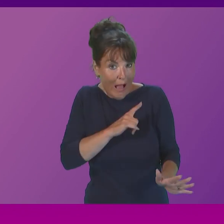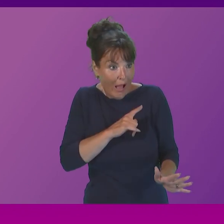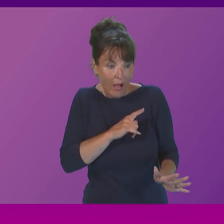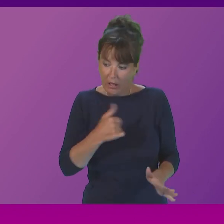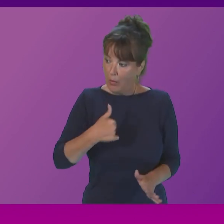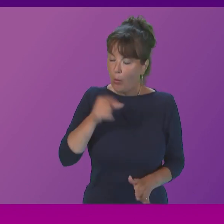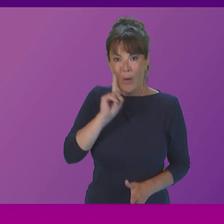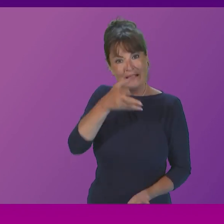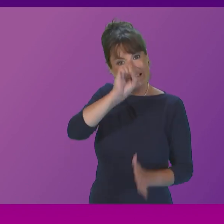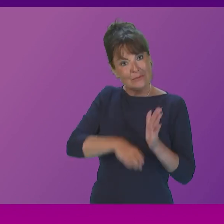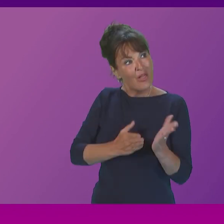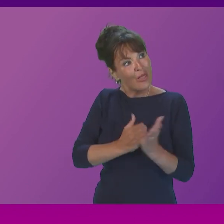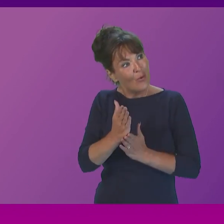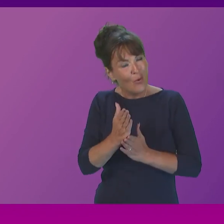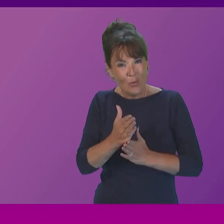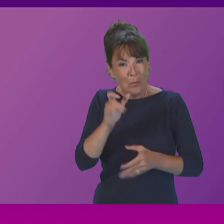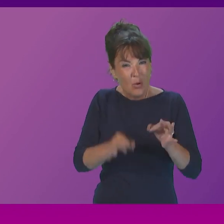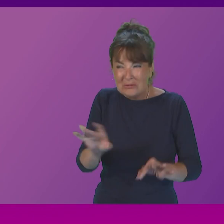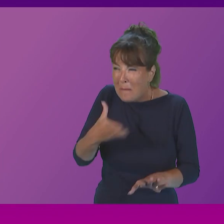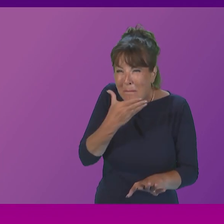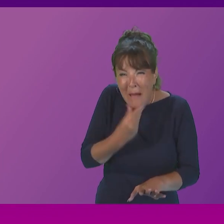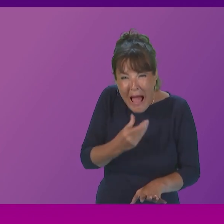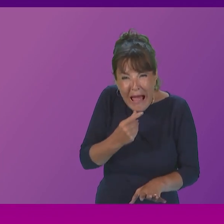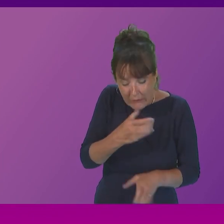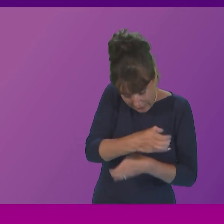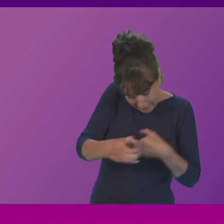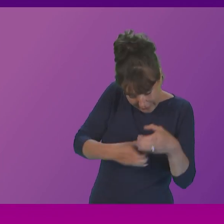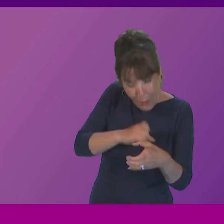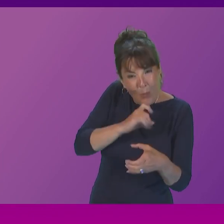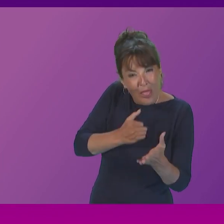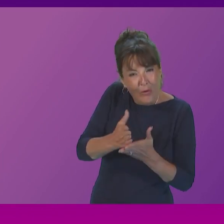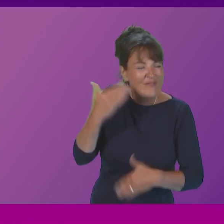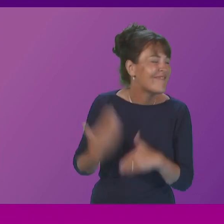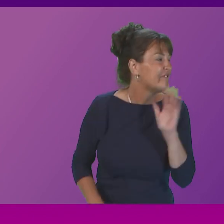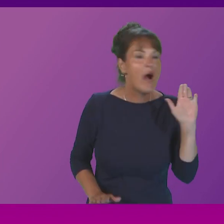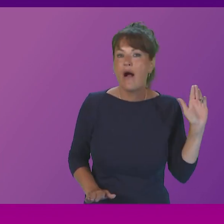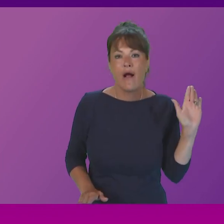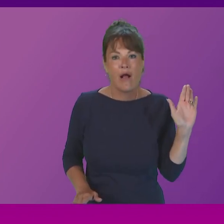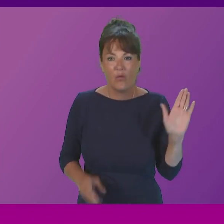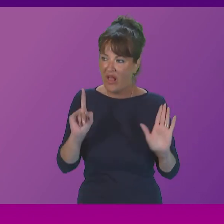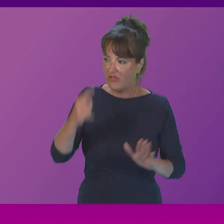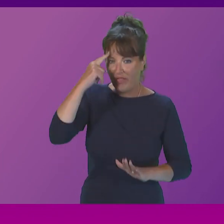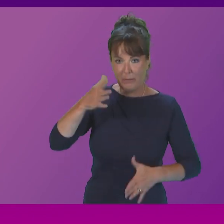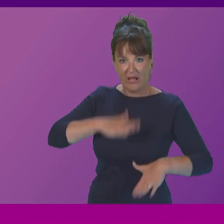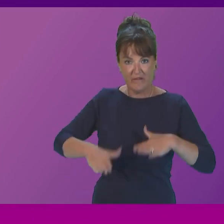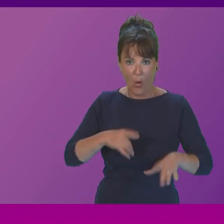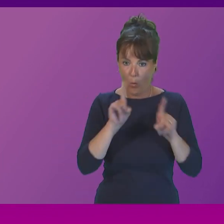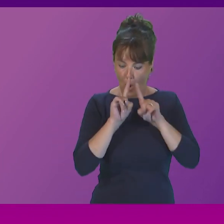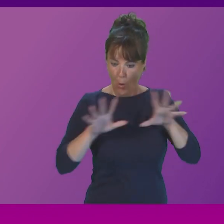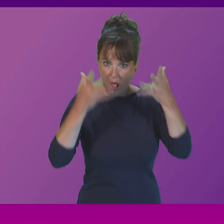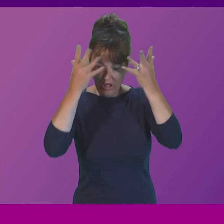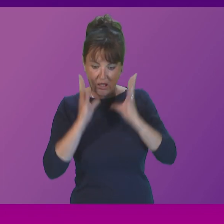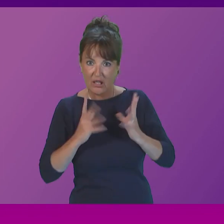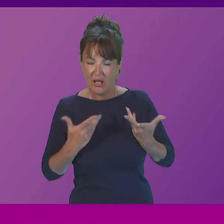we experience as women that no man in the same position ever has to consider about our behaviour, about what we look like,